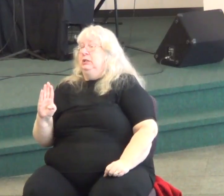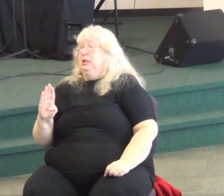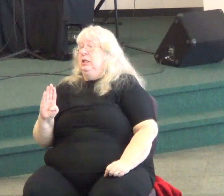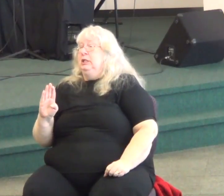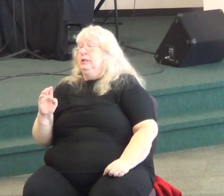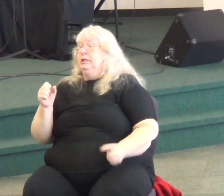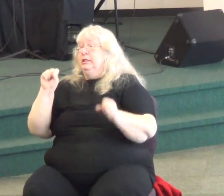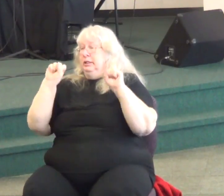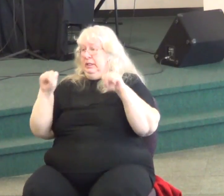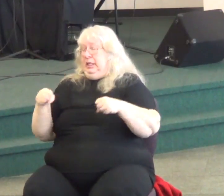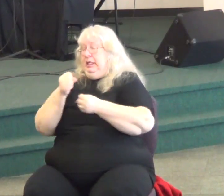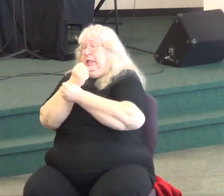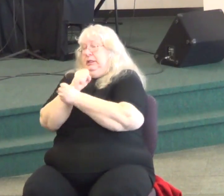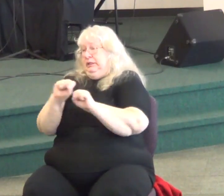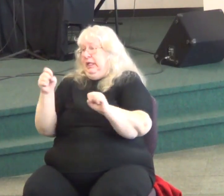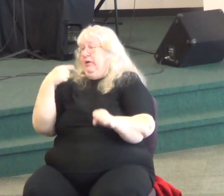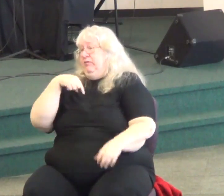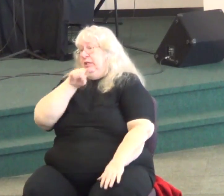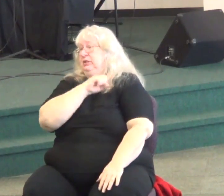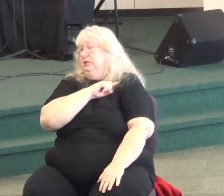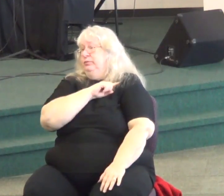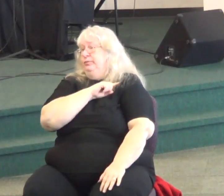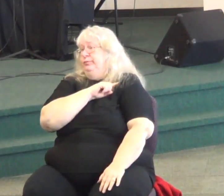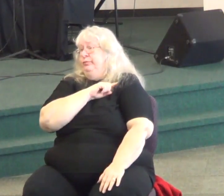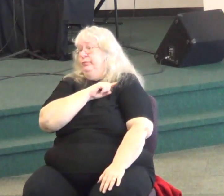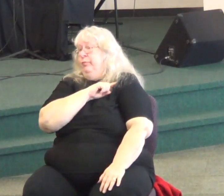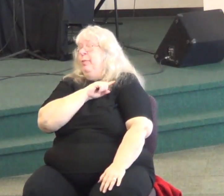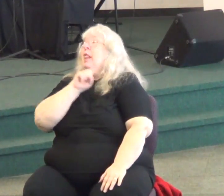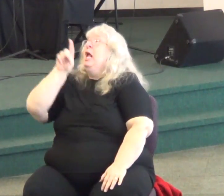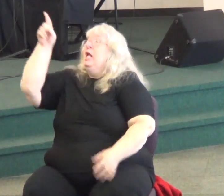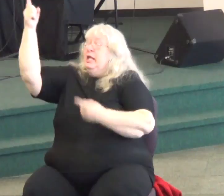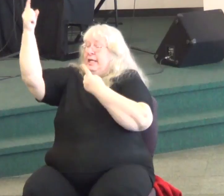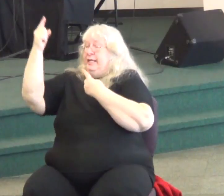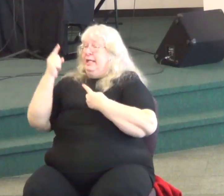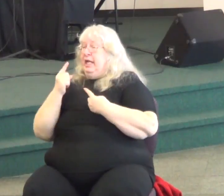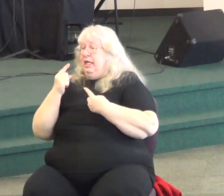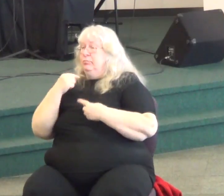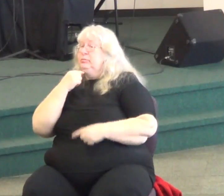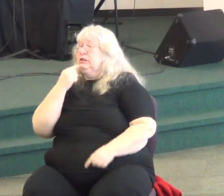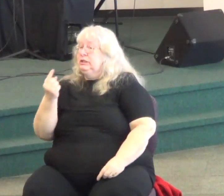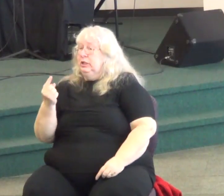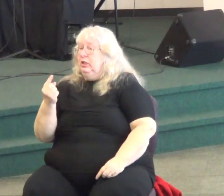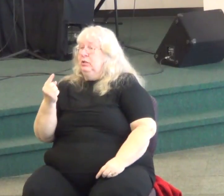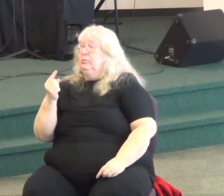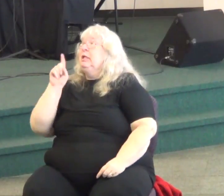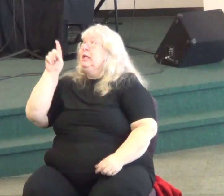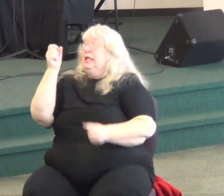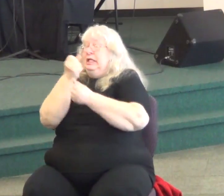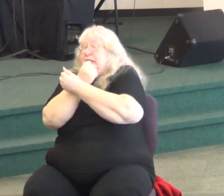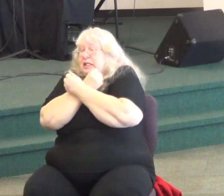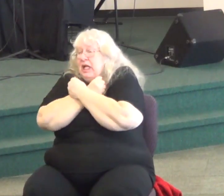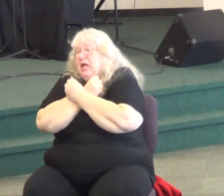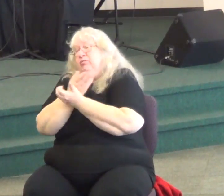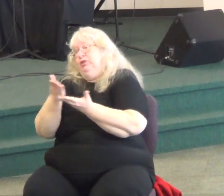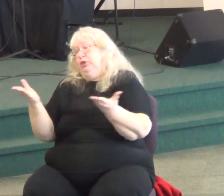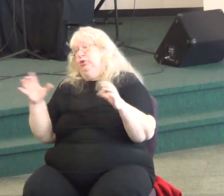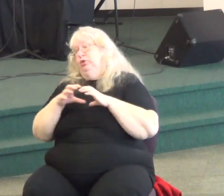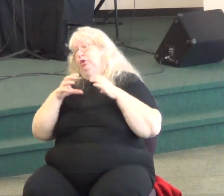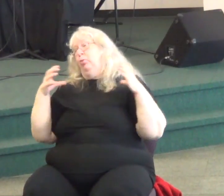He came to tell you how much he loves you. He came to tell you he suffered in